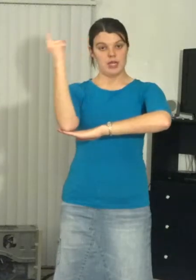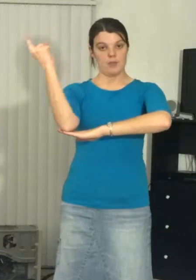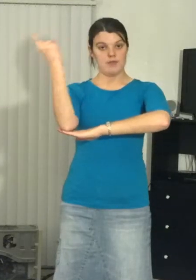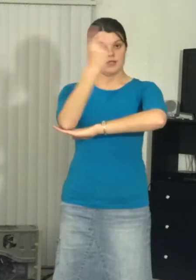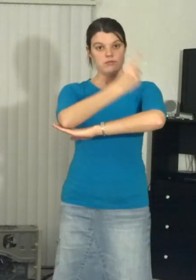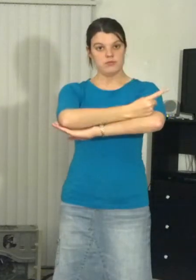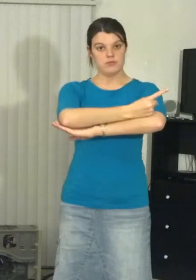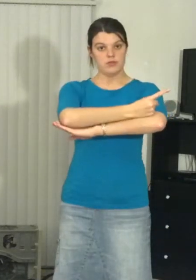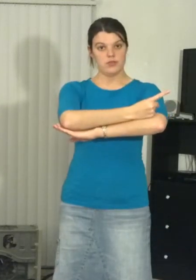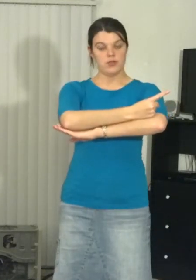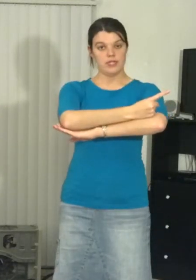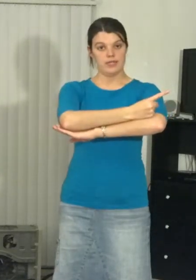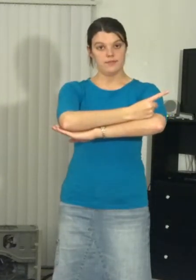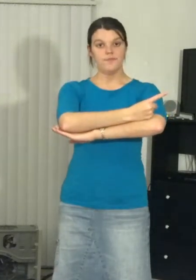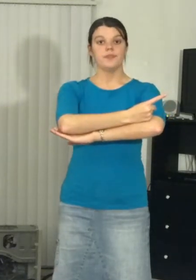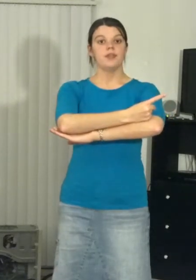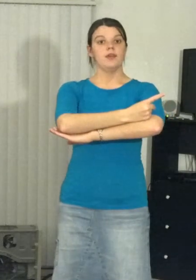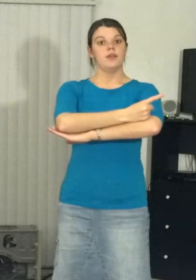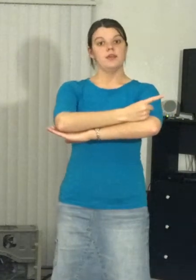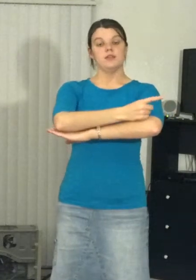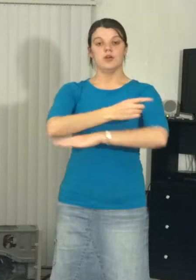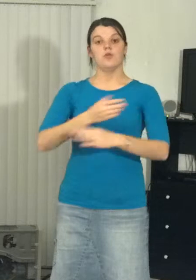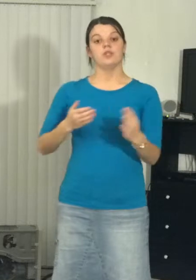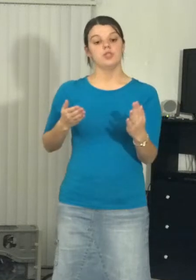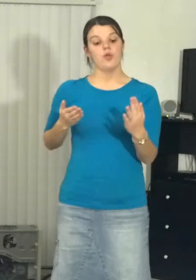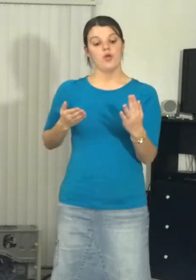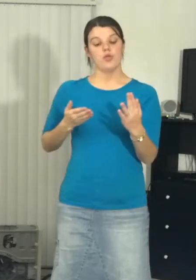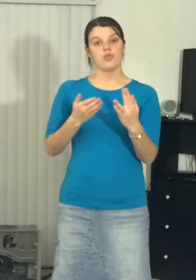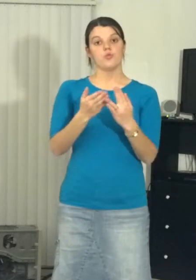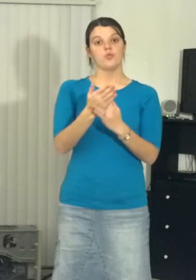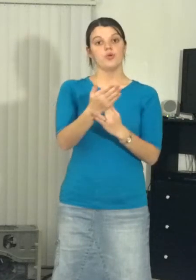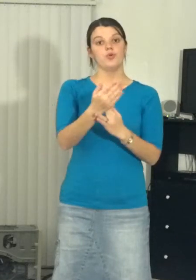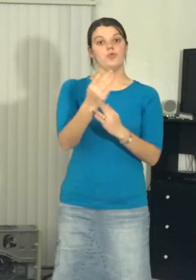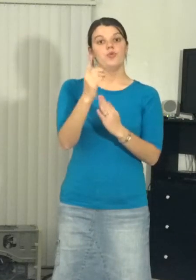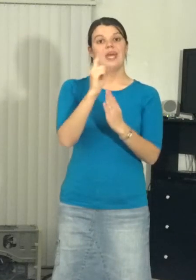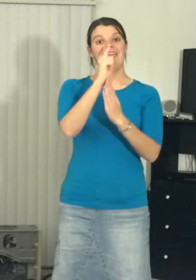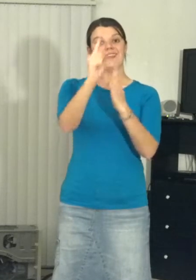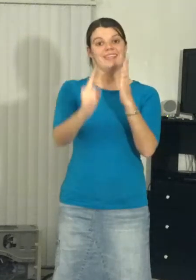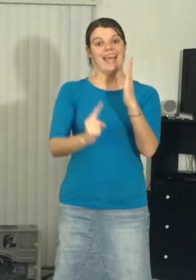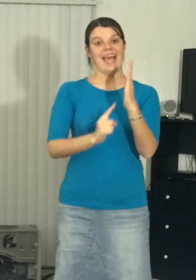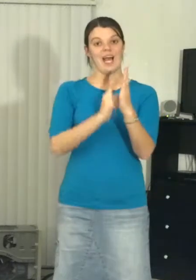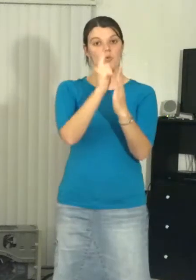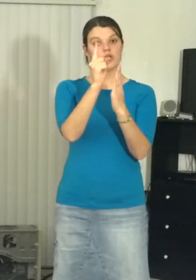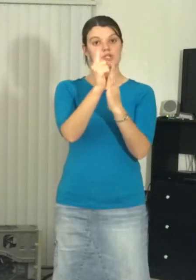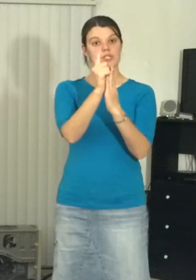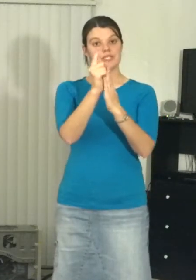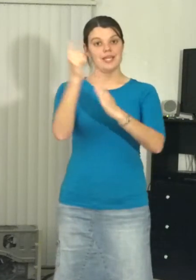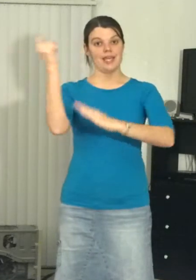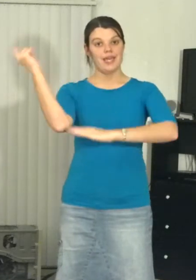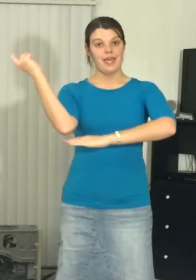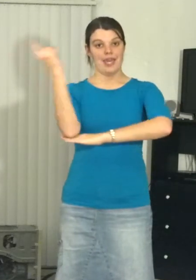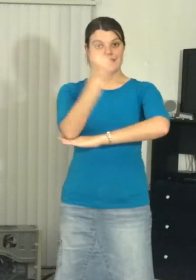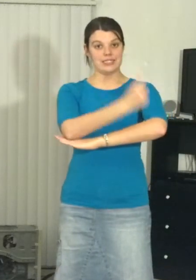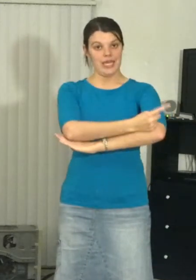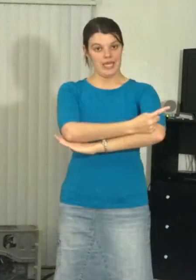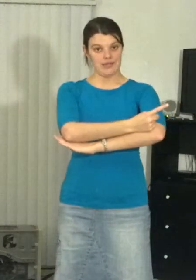top of it, go down. And so it's through the hours and the